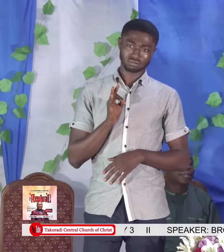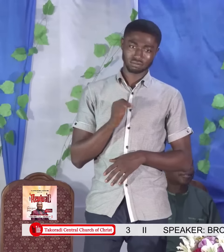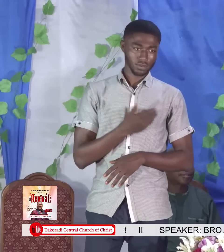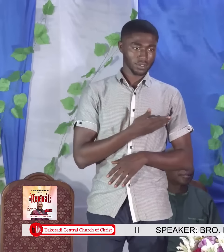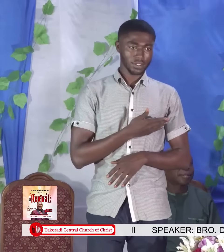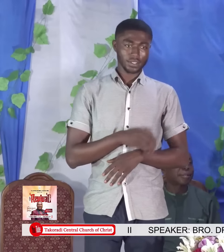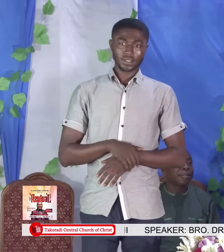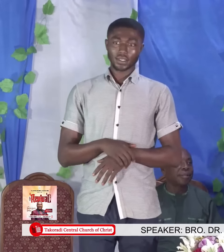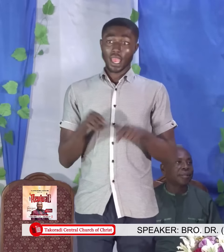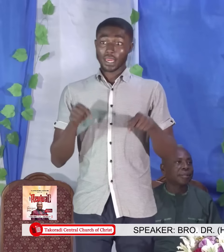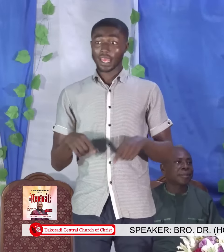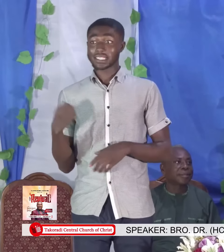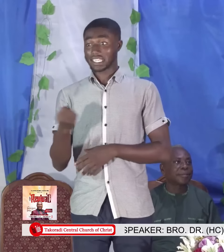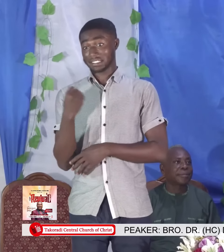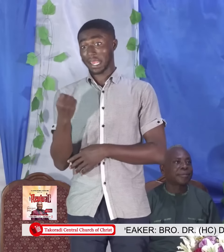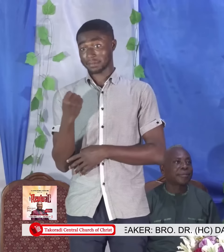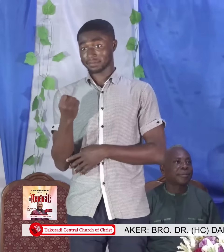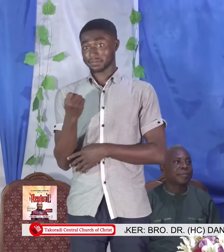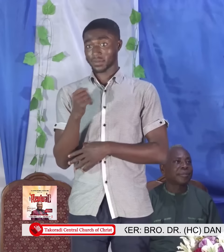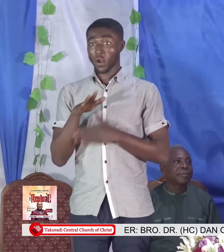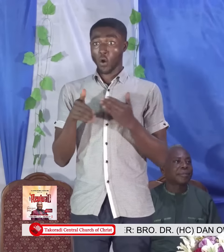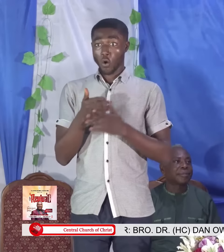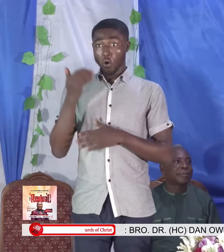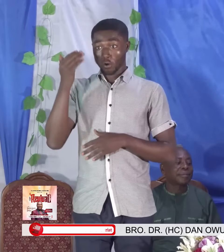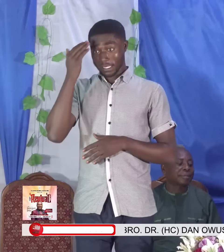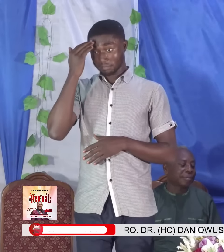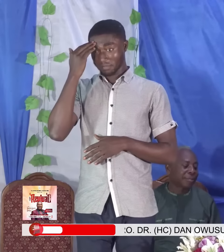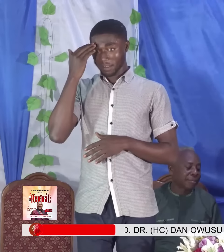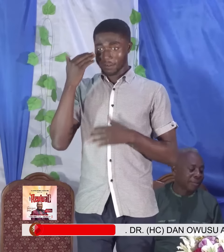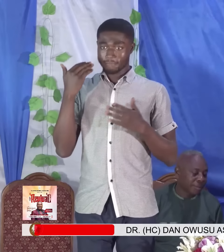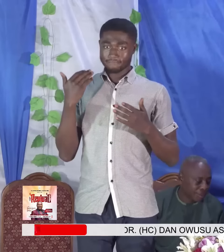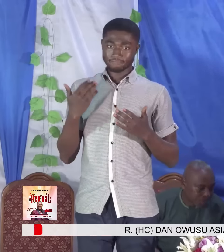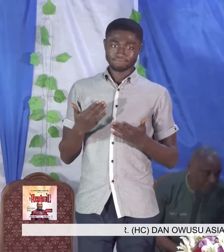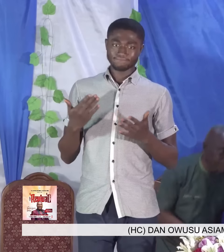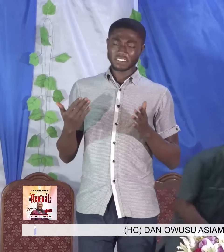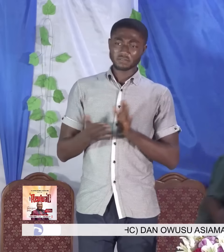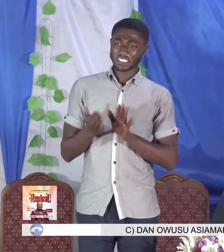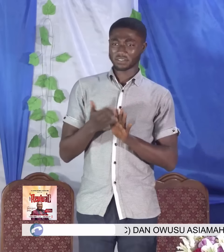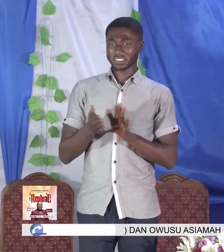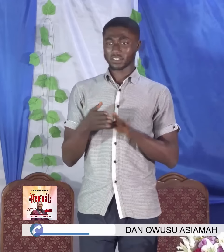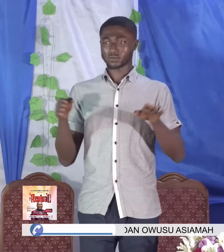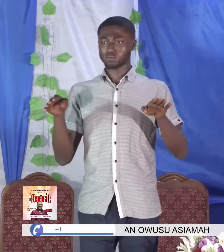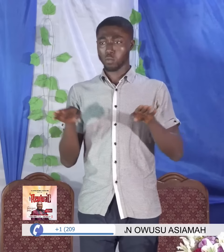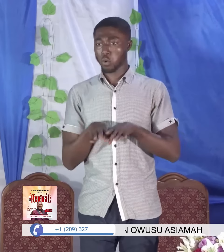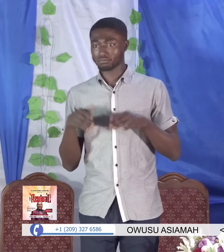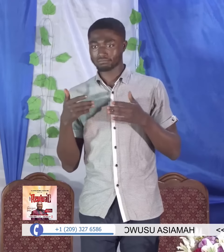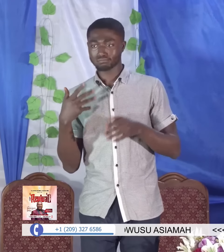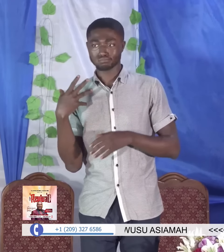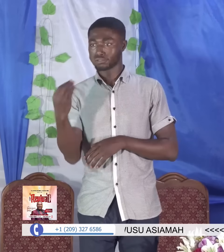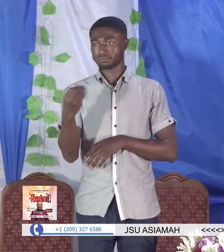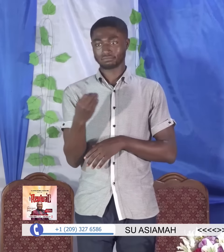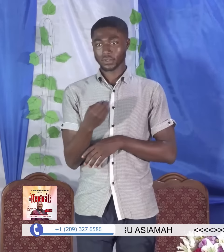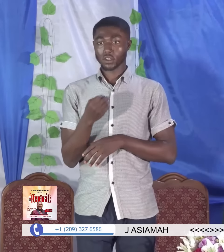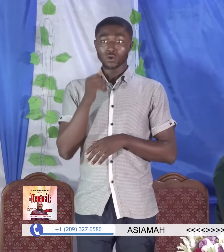All right, and now it's Saturday, so I say to Mrika, now it to me upon Tem Kakra, now a